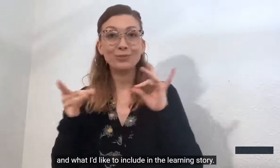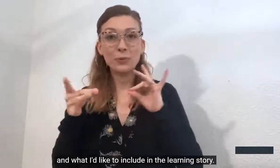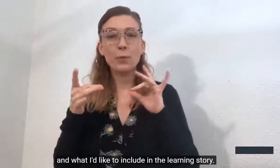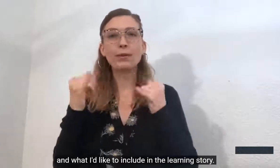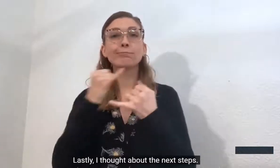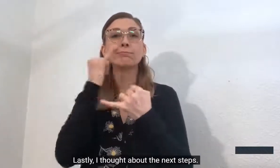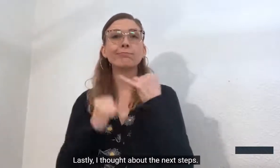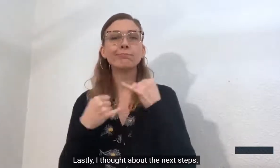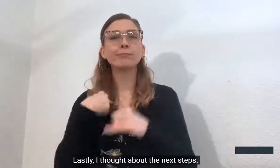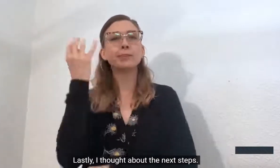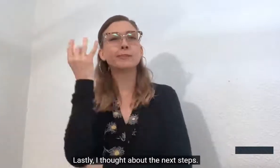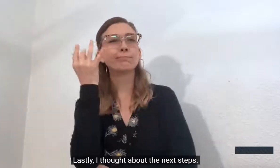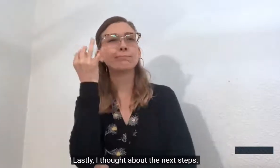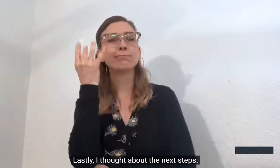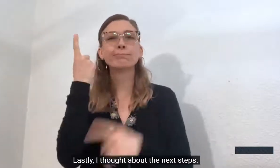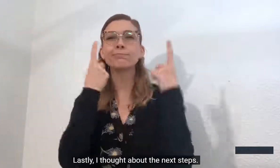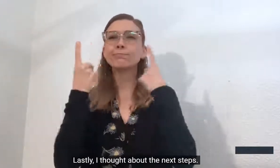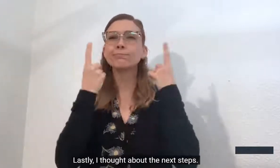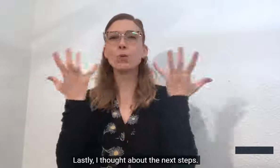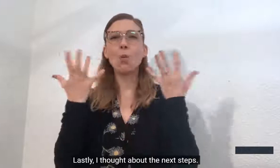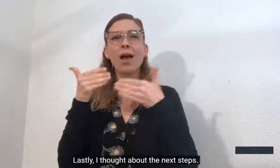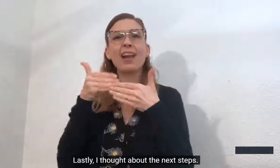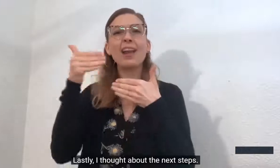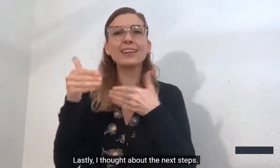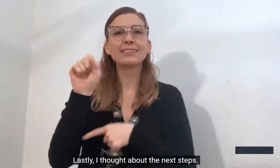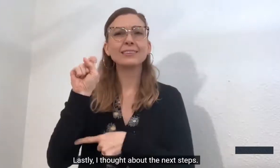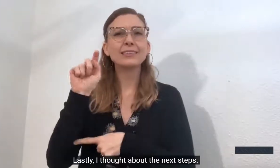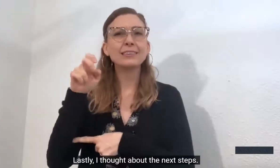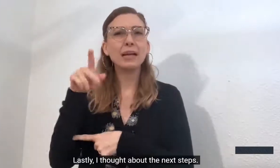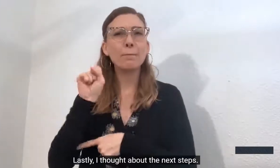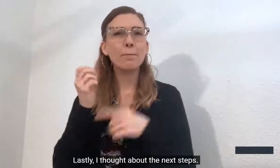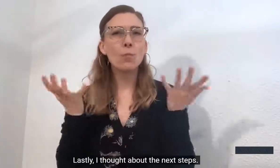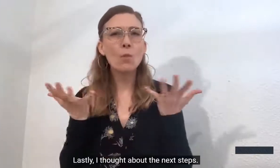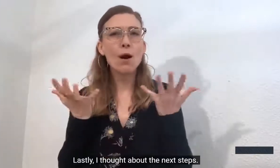in my learning story. Lastly, I thought about what would be the next steps.